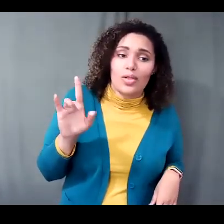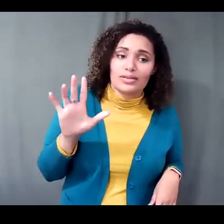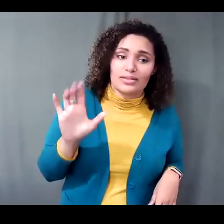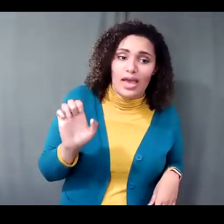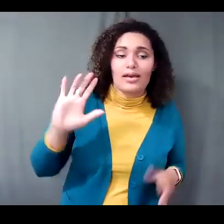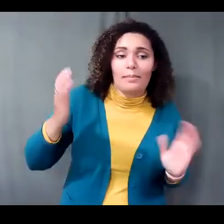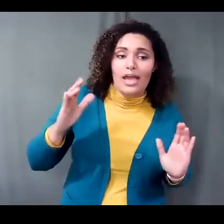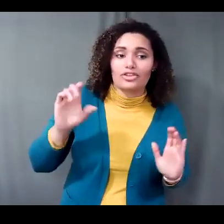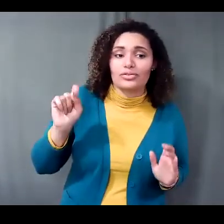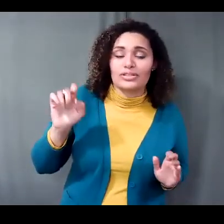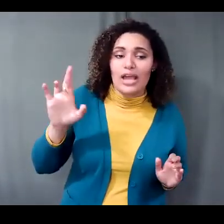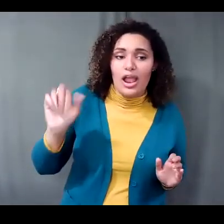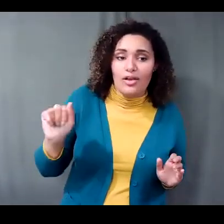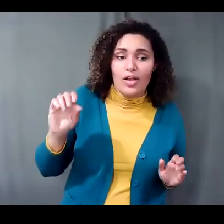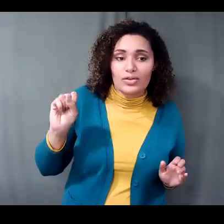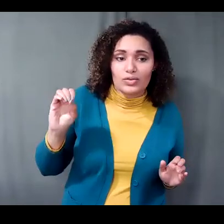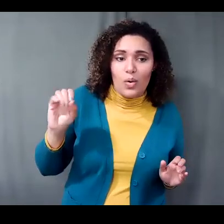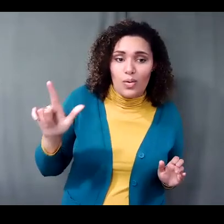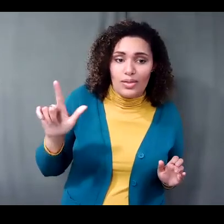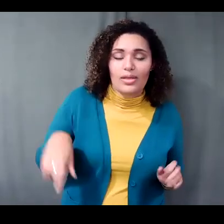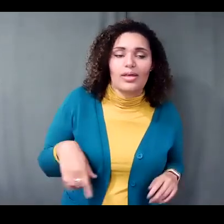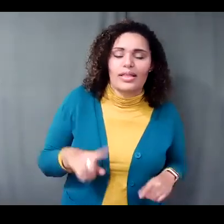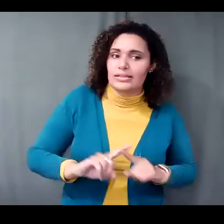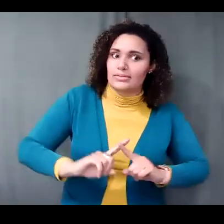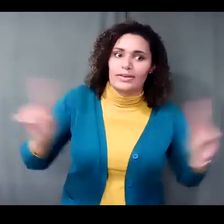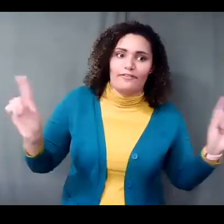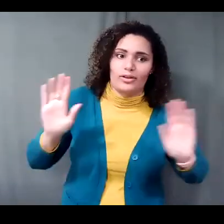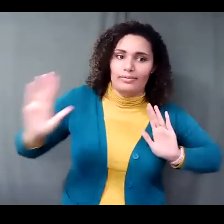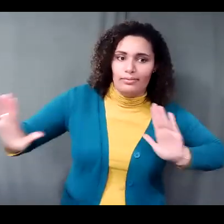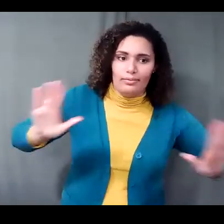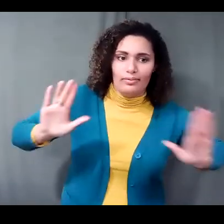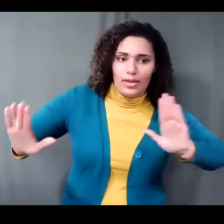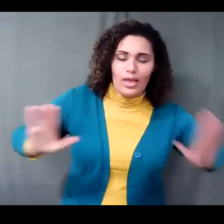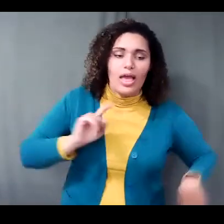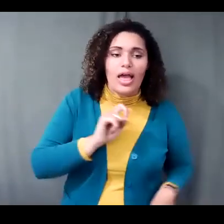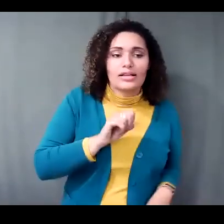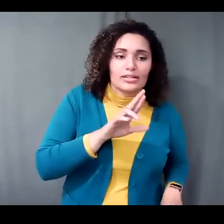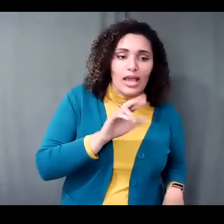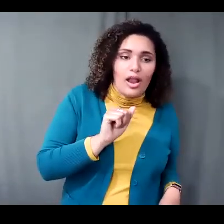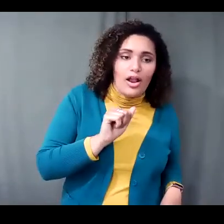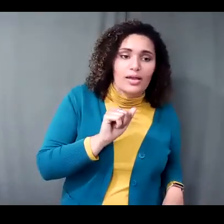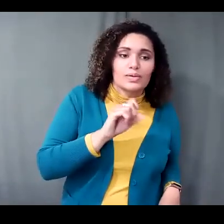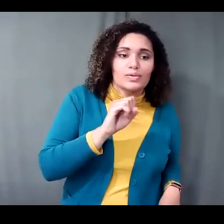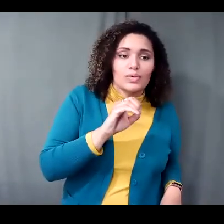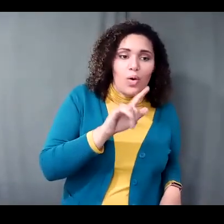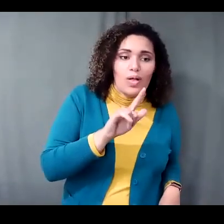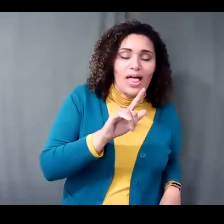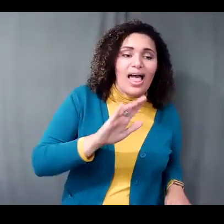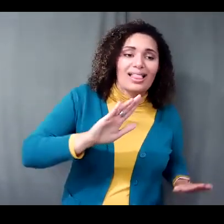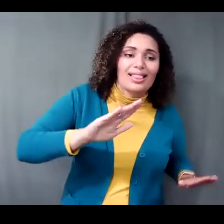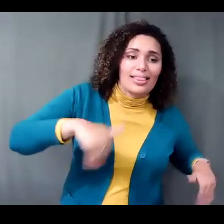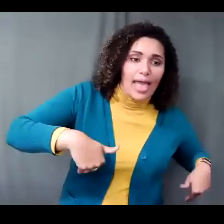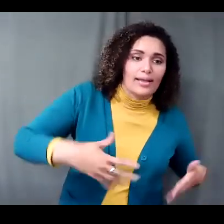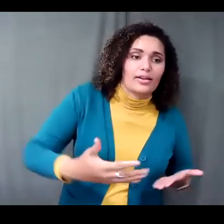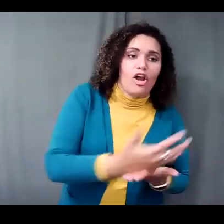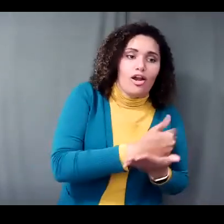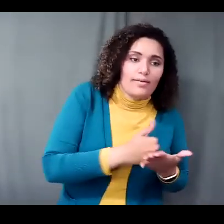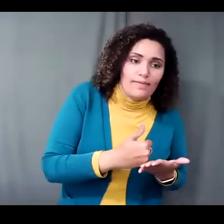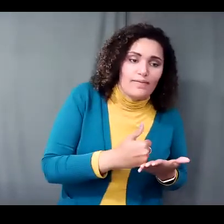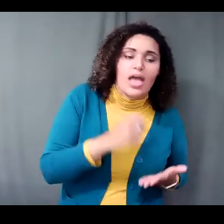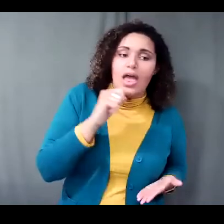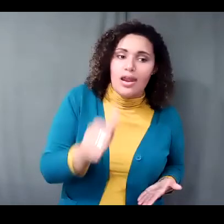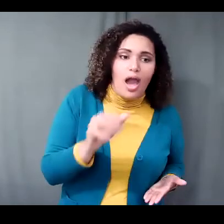juice, Yeah. you get different flavors. And the big difference is what you get is very raisiny flavors out of the juice. The wine, you